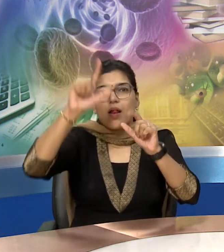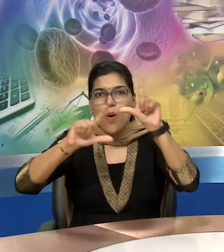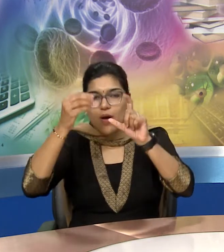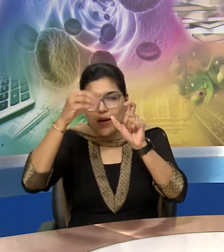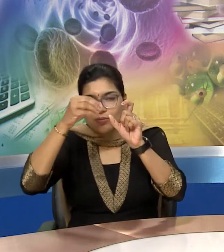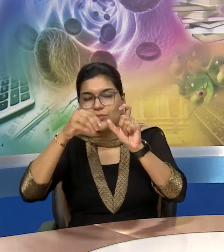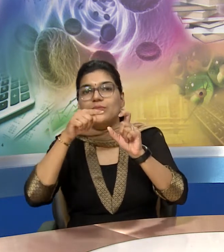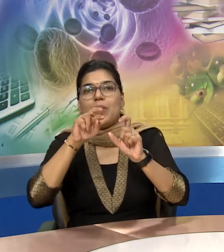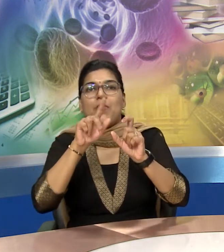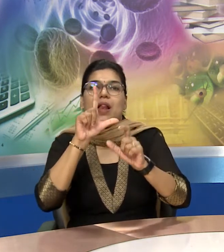book.